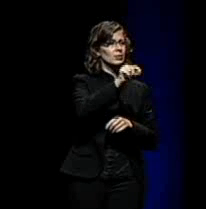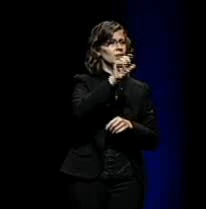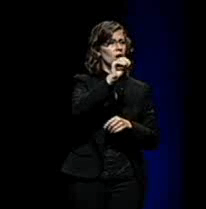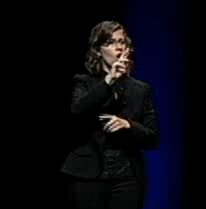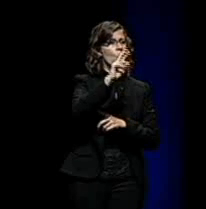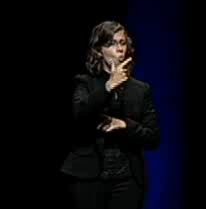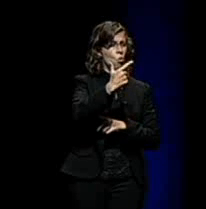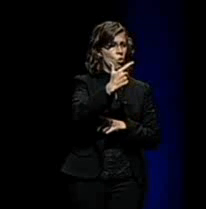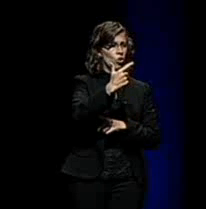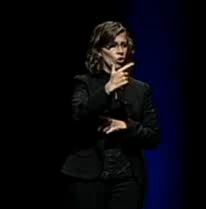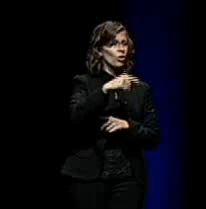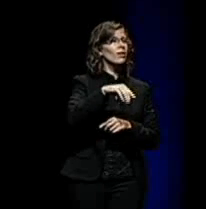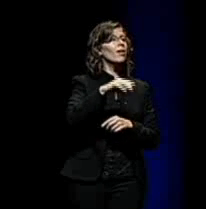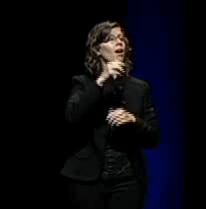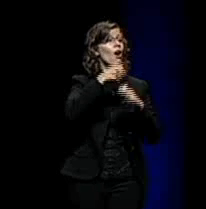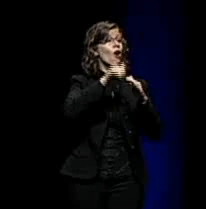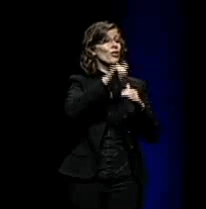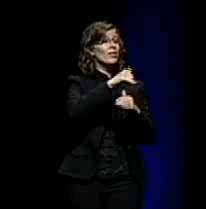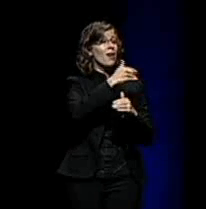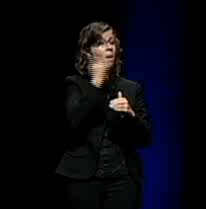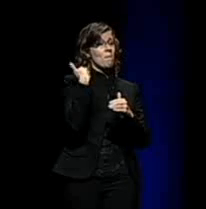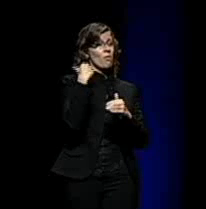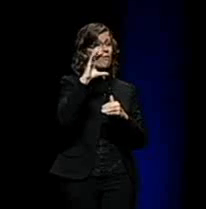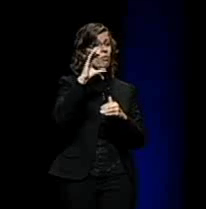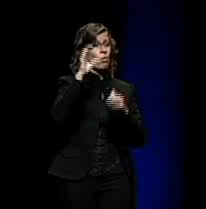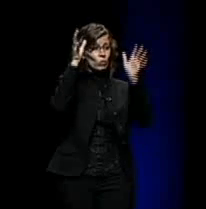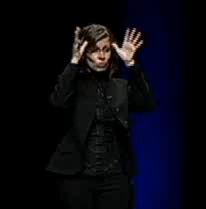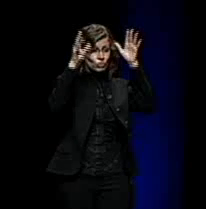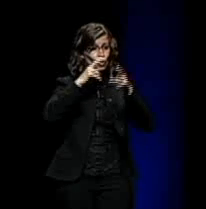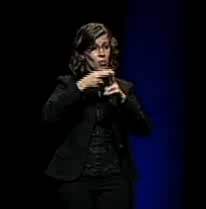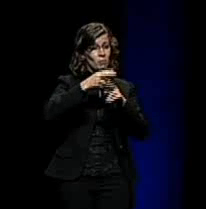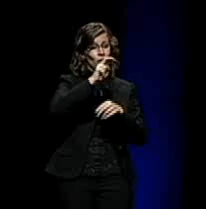link for NIC News.